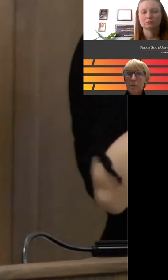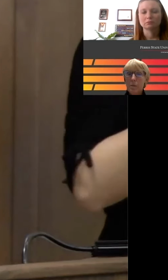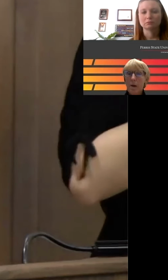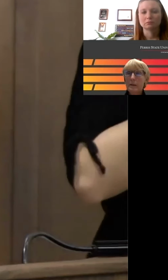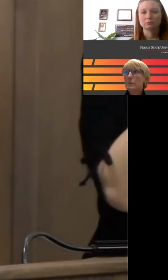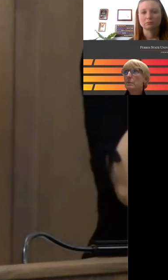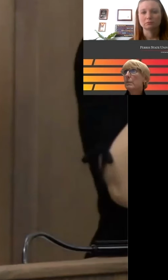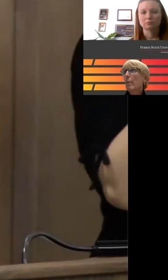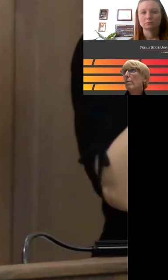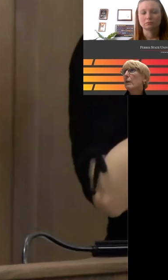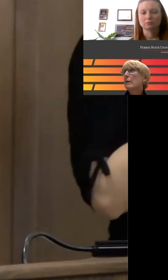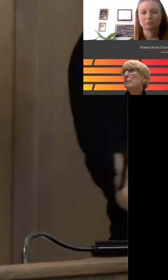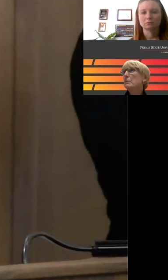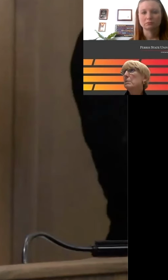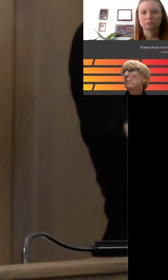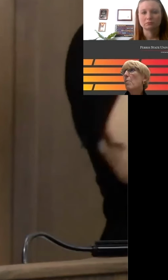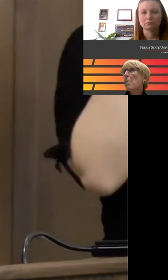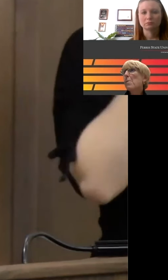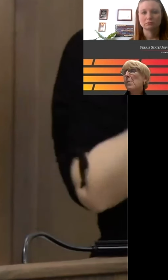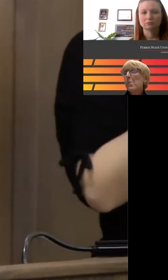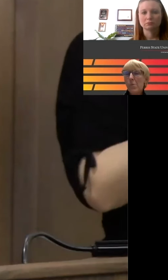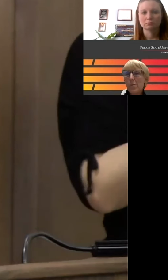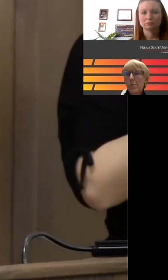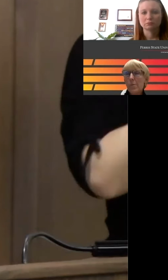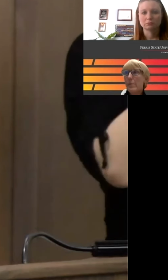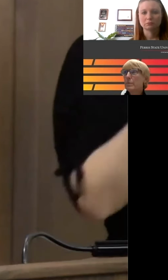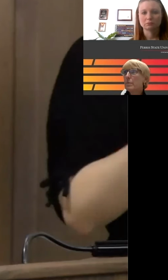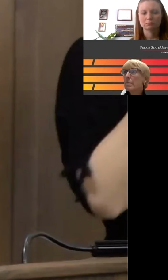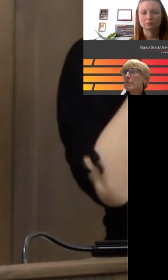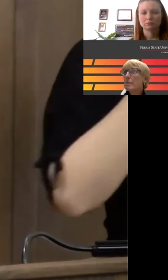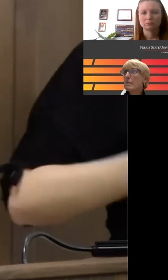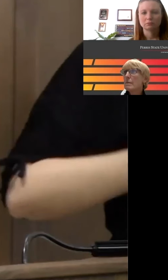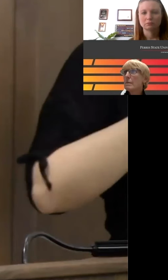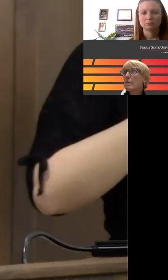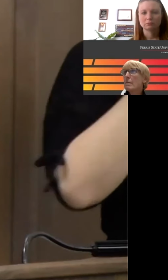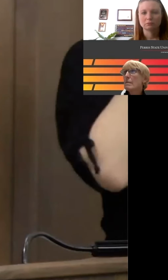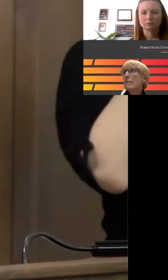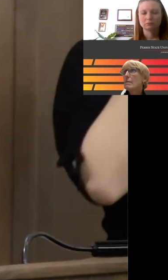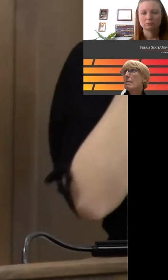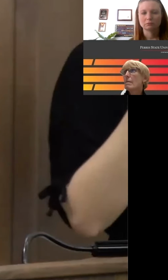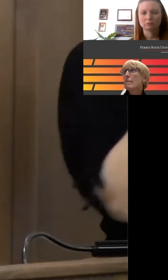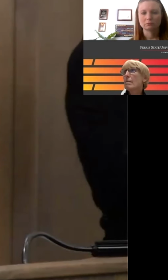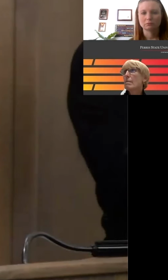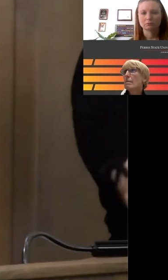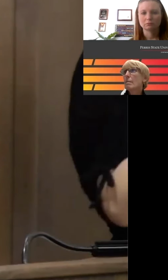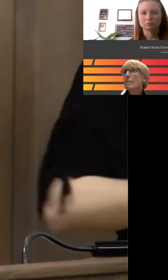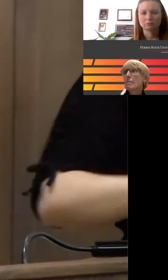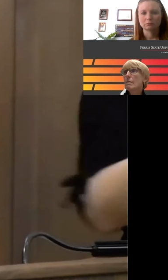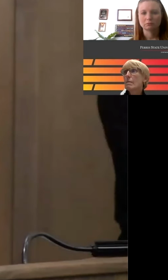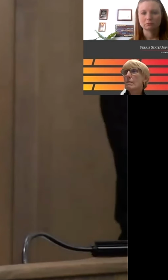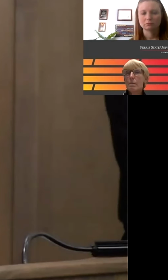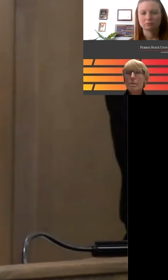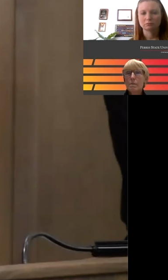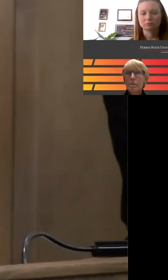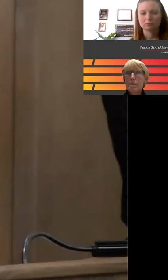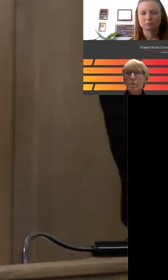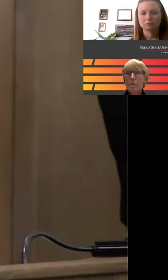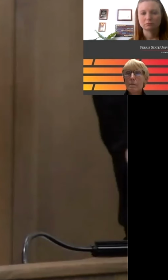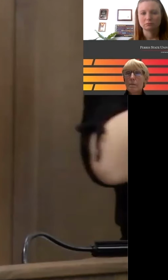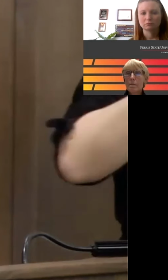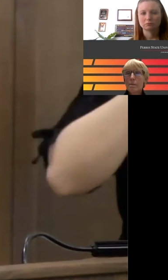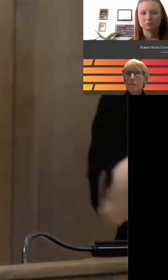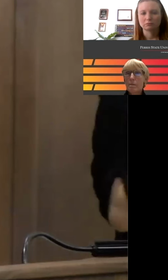I did not for a moment think of her as having African blood in her veins. The landlady further said that all of